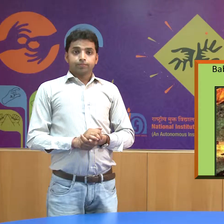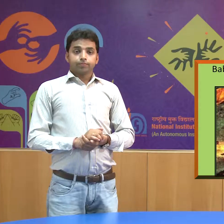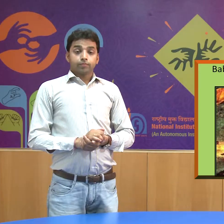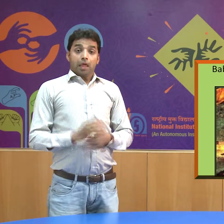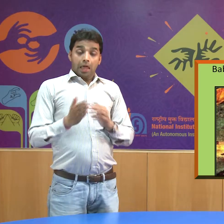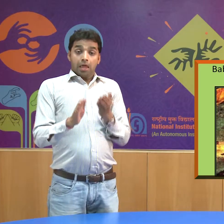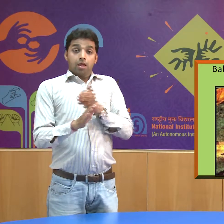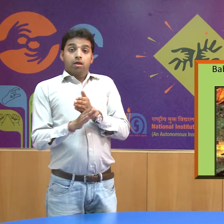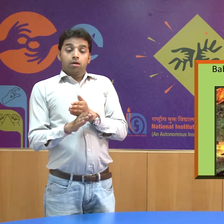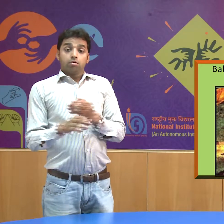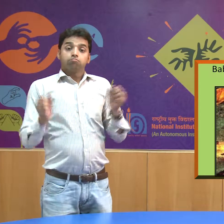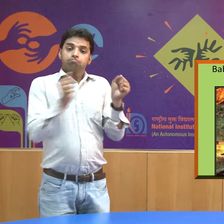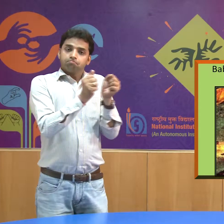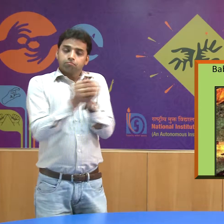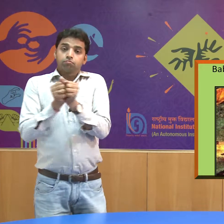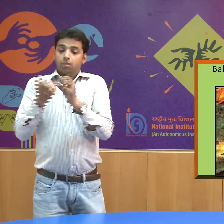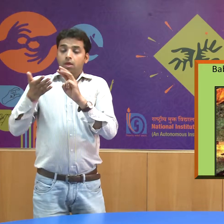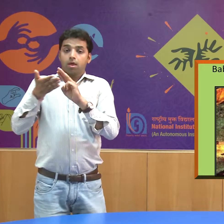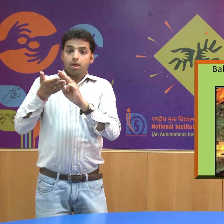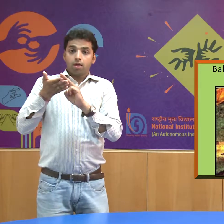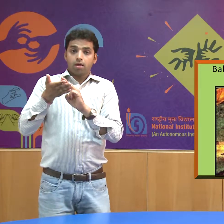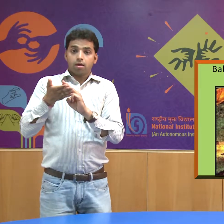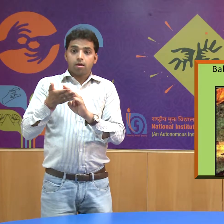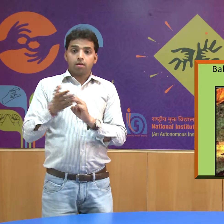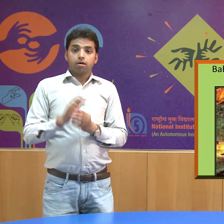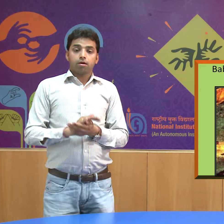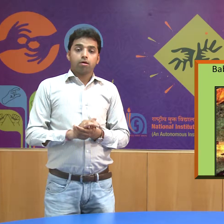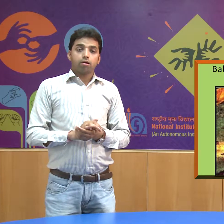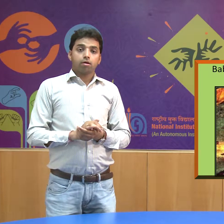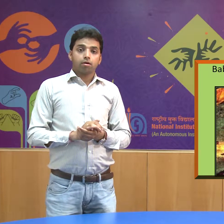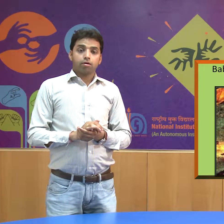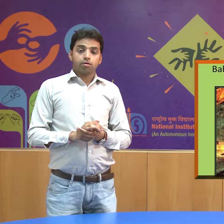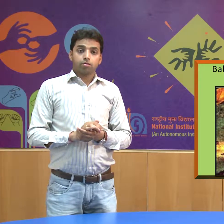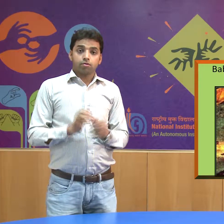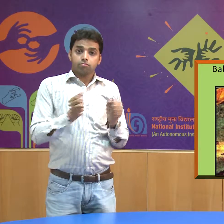and with the Mughal dynasty was founded in India.